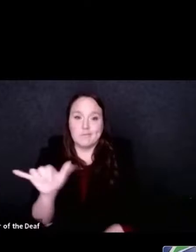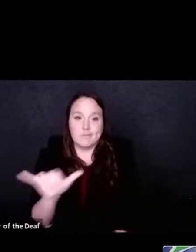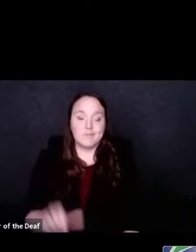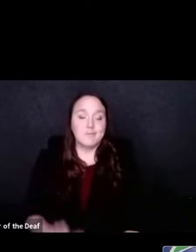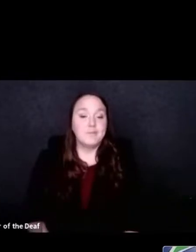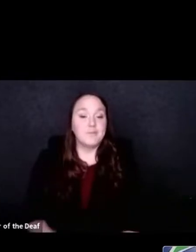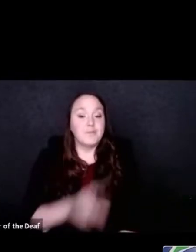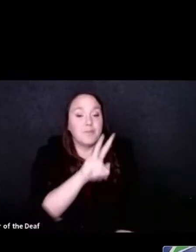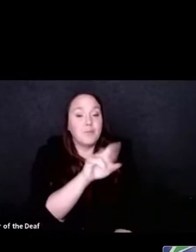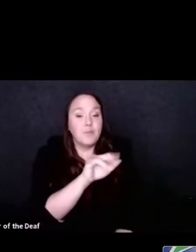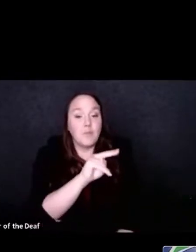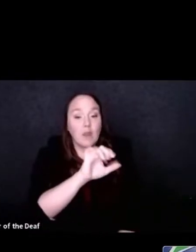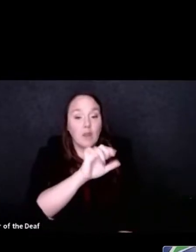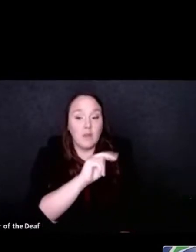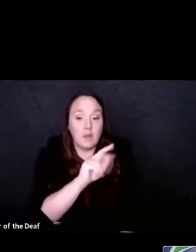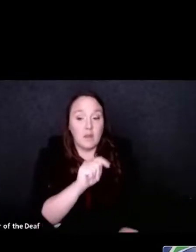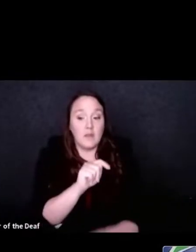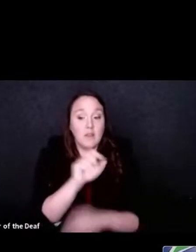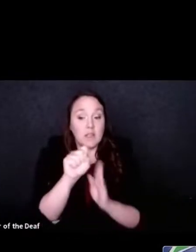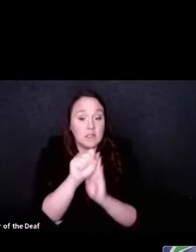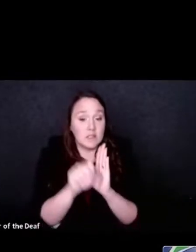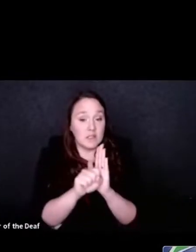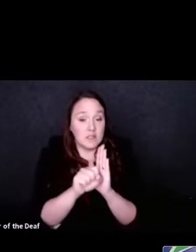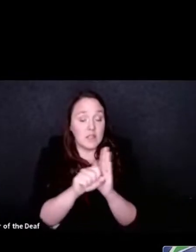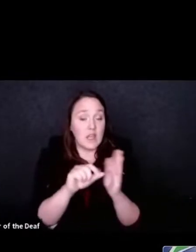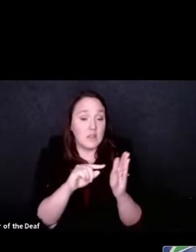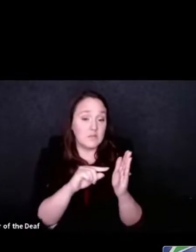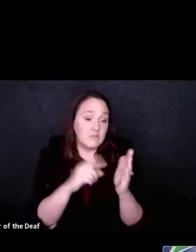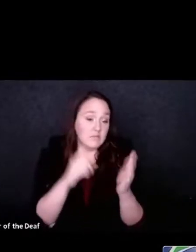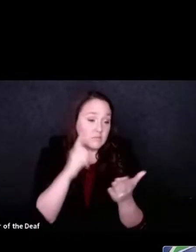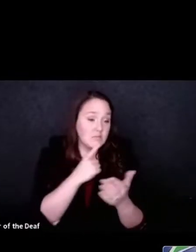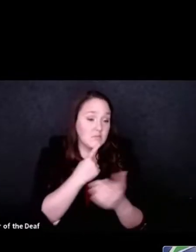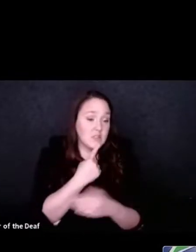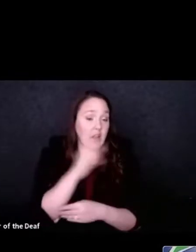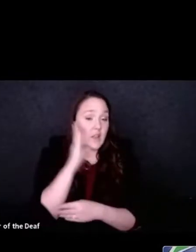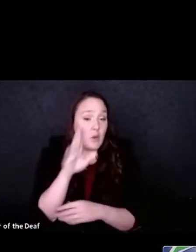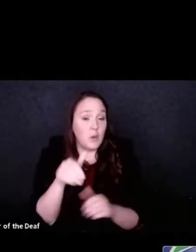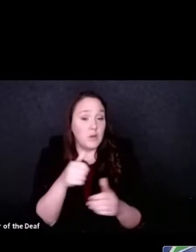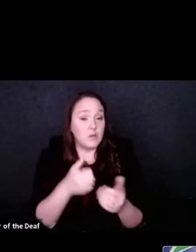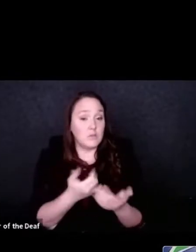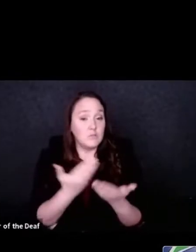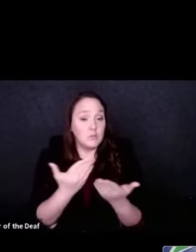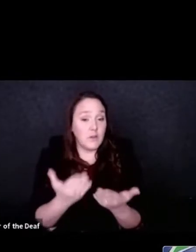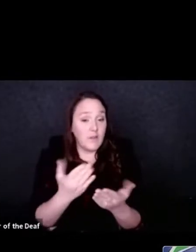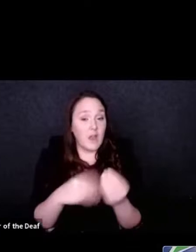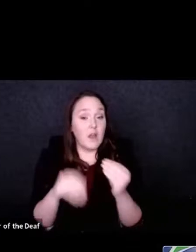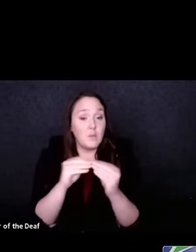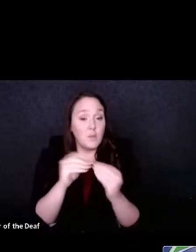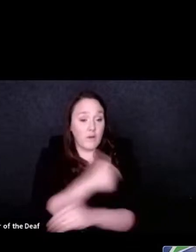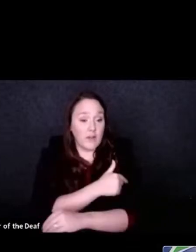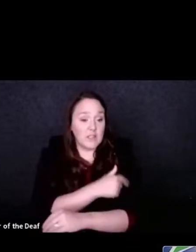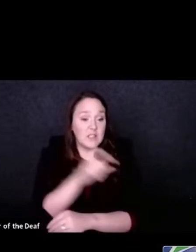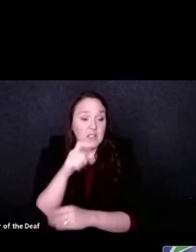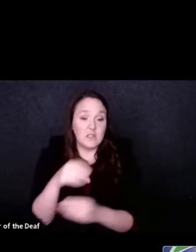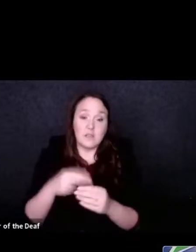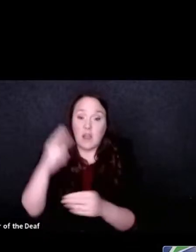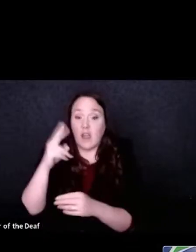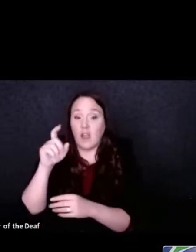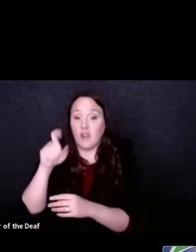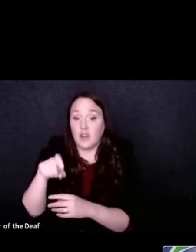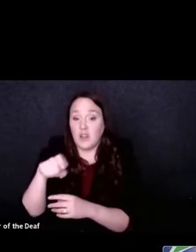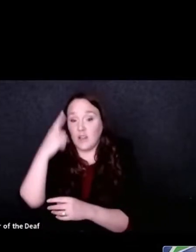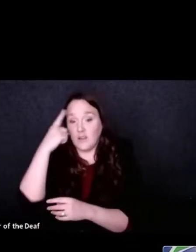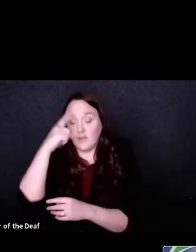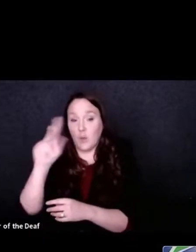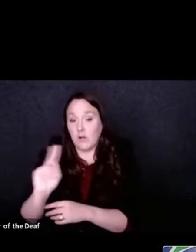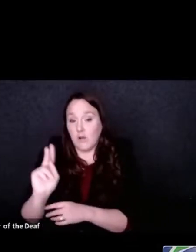Vincent from Knox News. Has the state indicated that they will supply additional vaccine to meet higher demand in Knoxville? They did this for